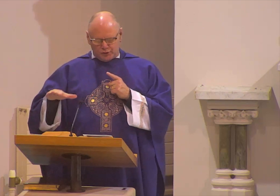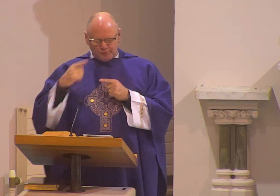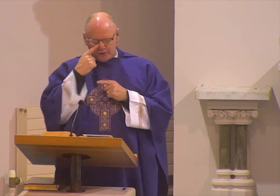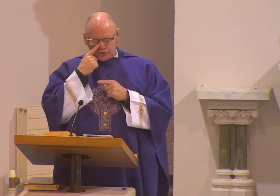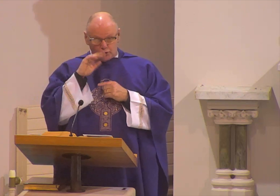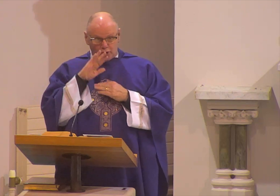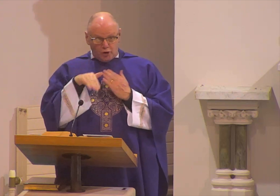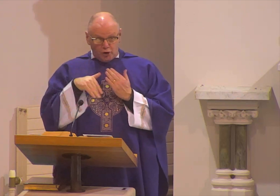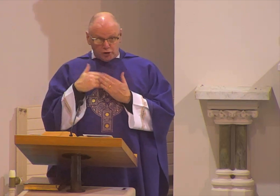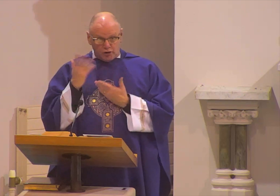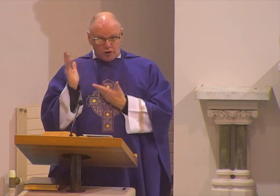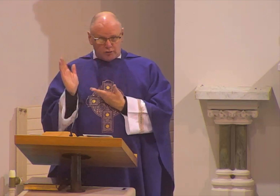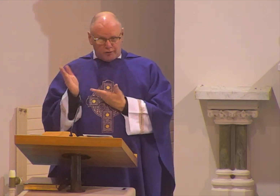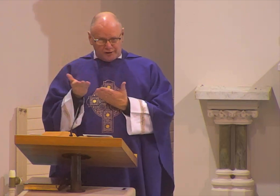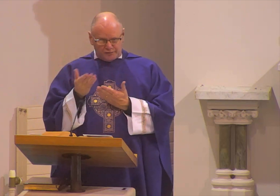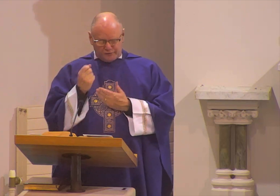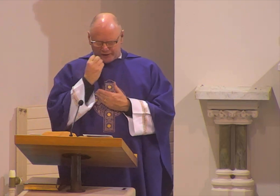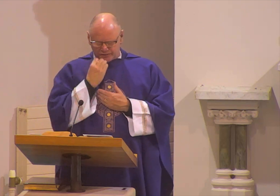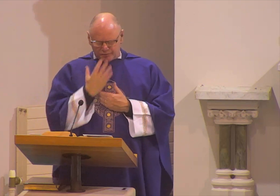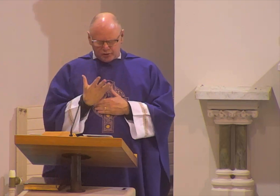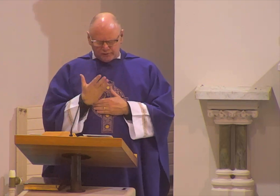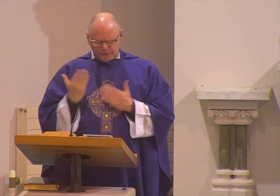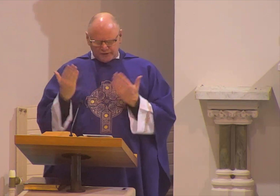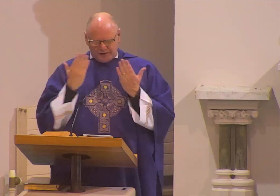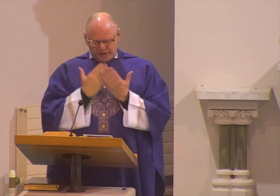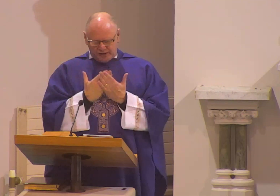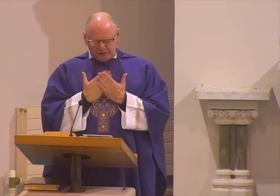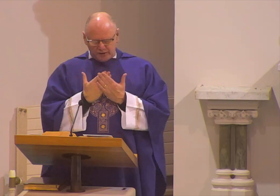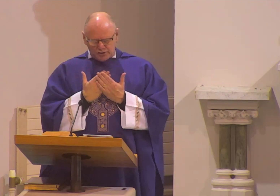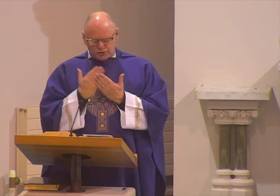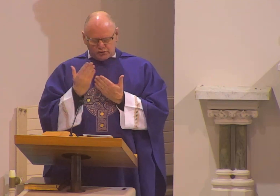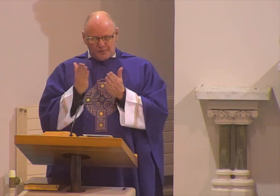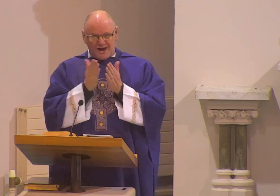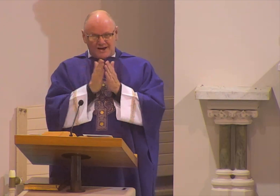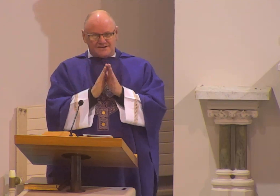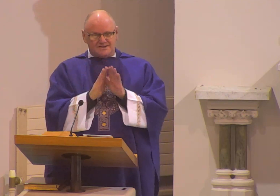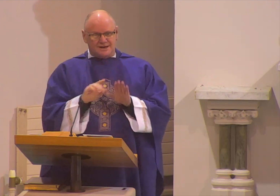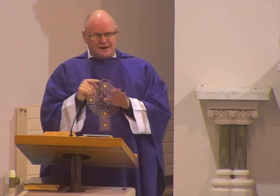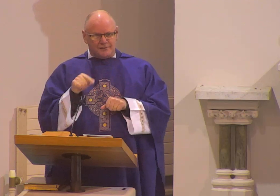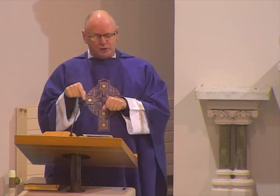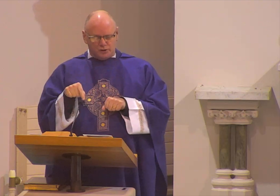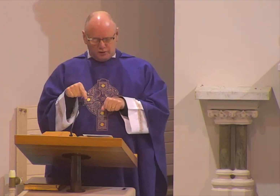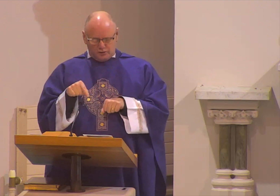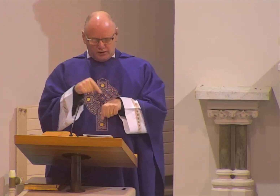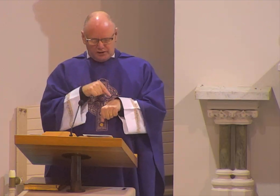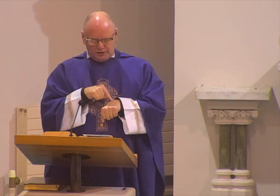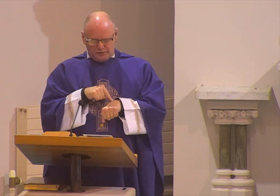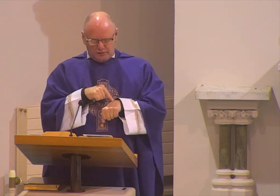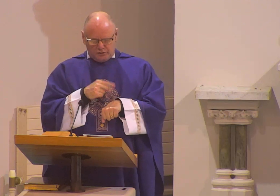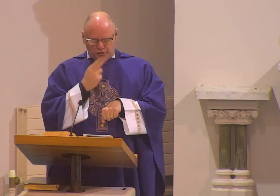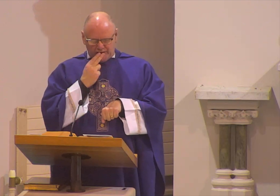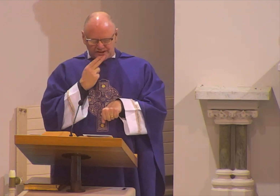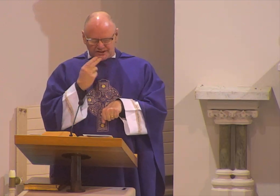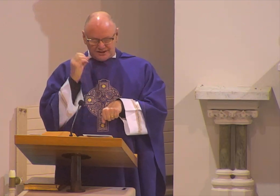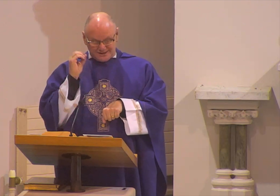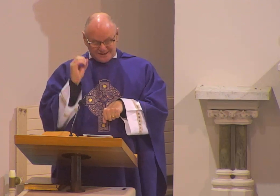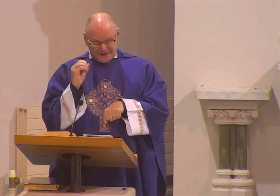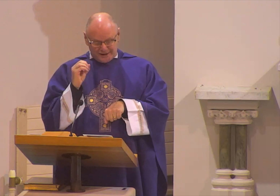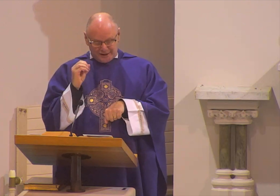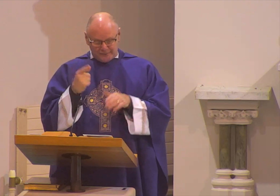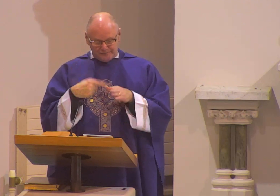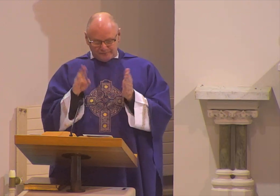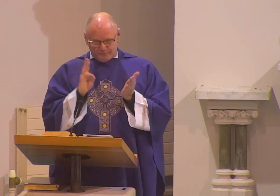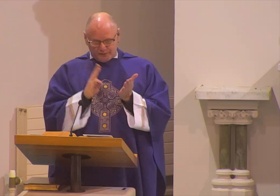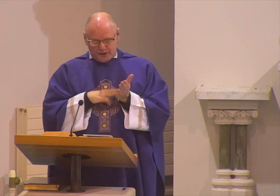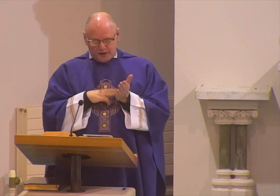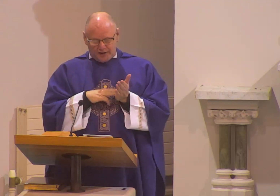school. So all are welcome to that. It's a beautiful evening. So the Mass time on Wednesday is at 10